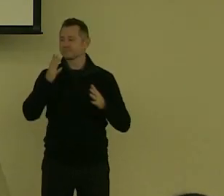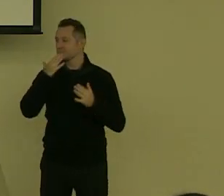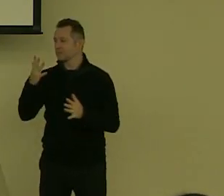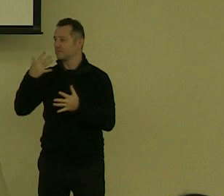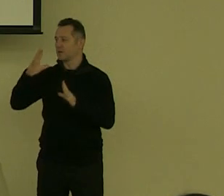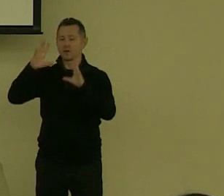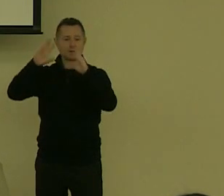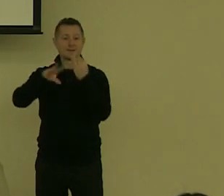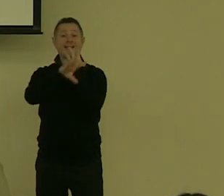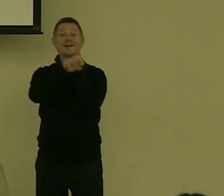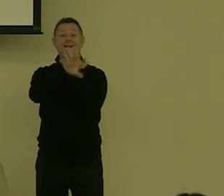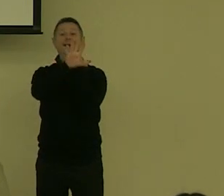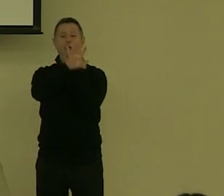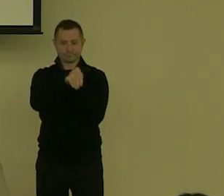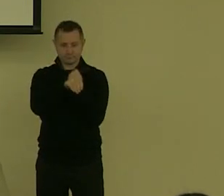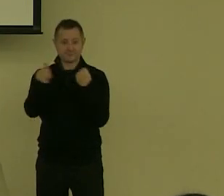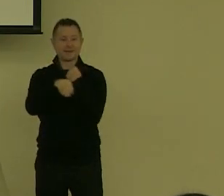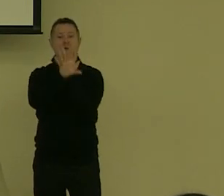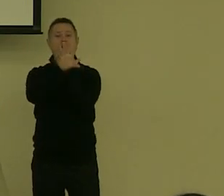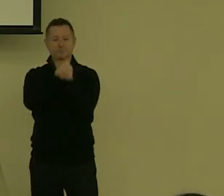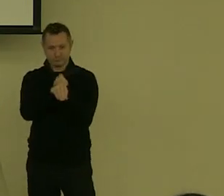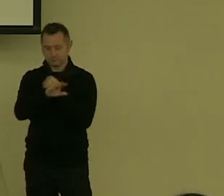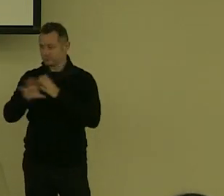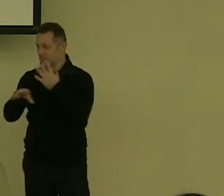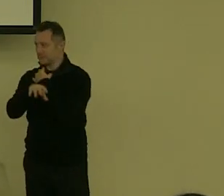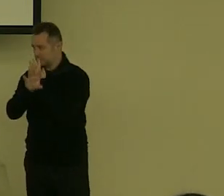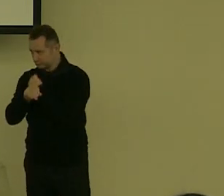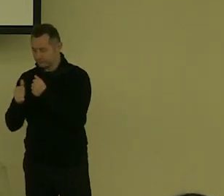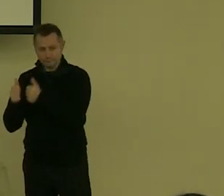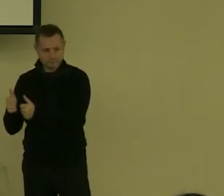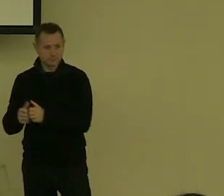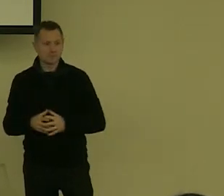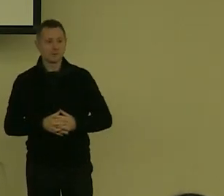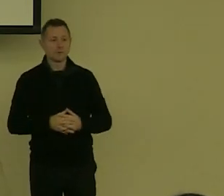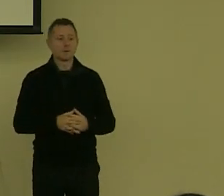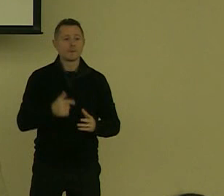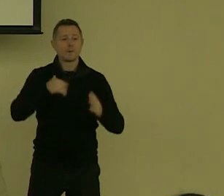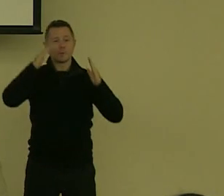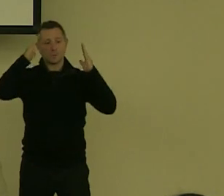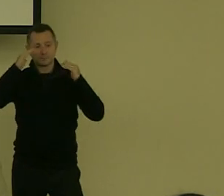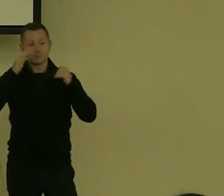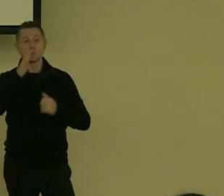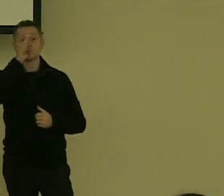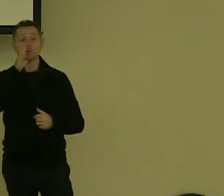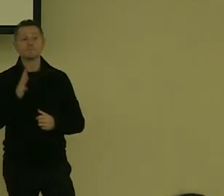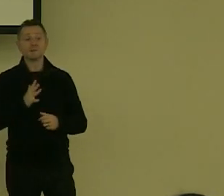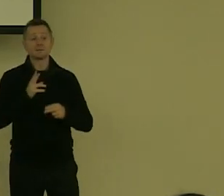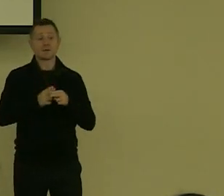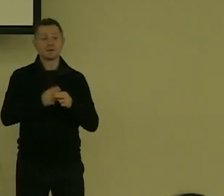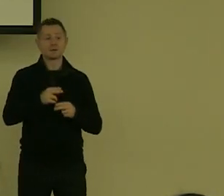Attempt to bring in one last voice here. This is should be Anastasia Salter. Anastasia, can you hear